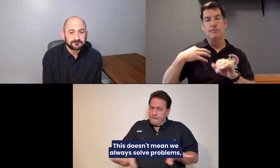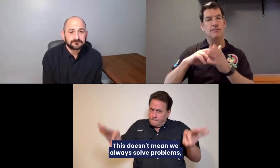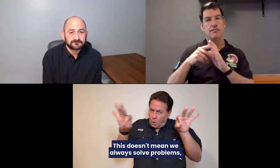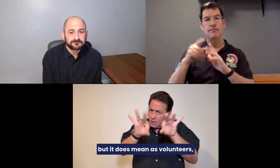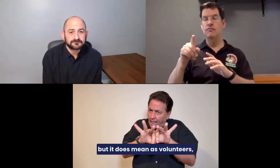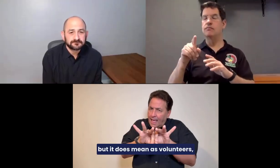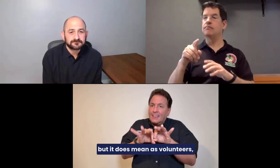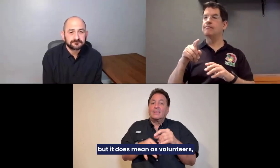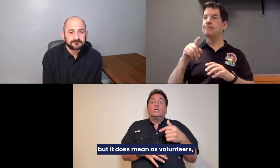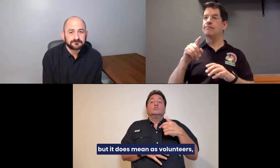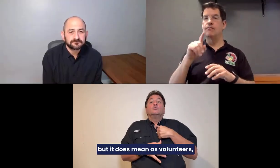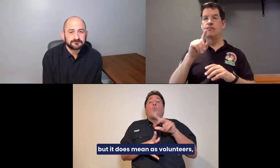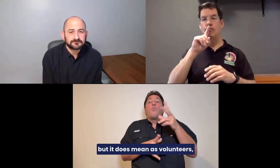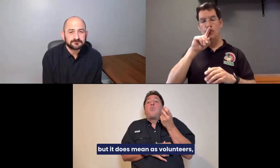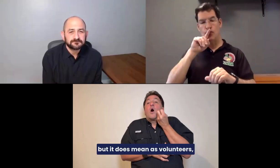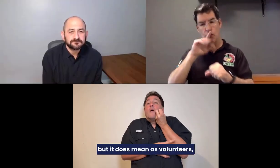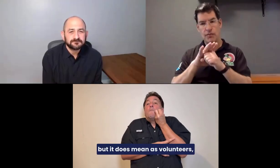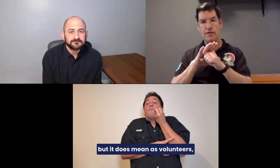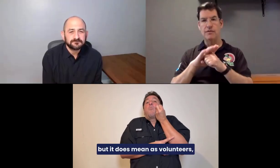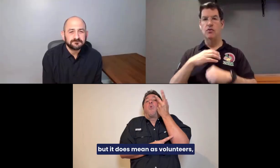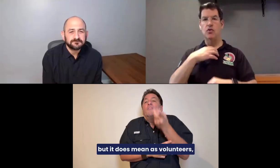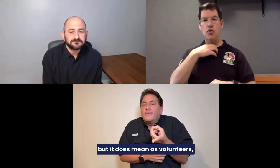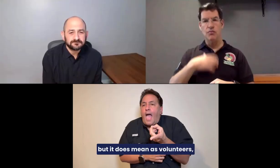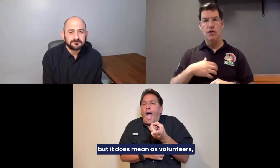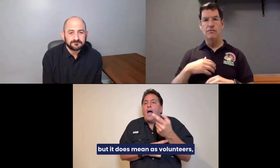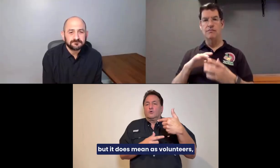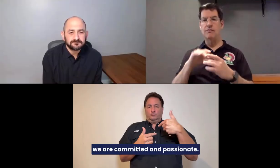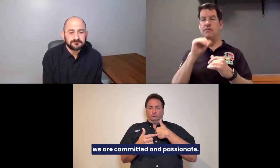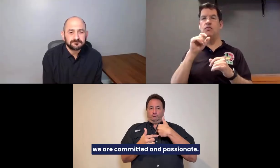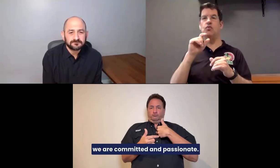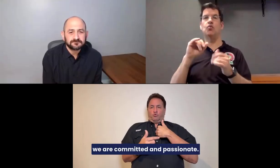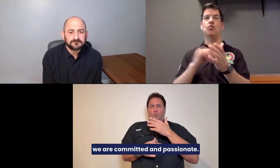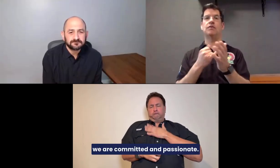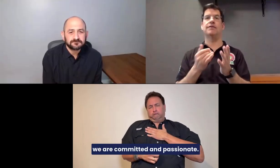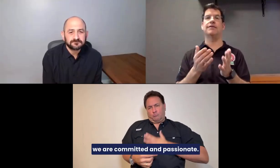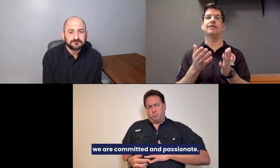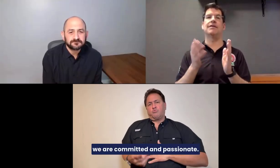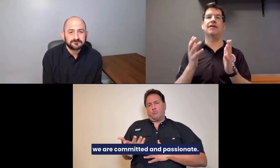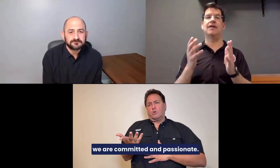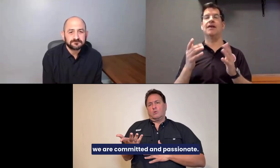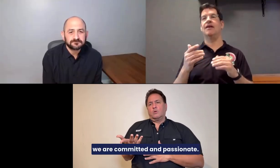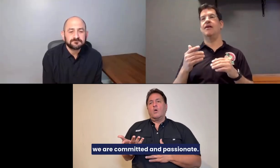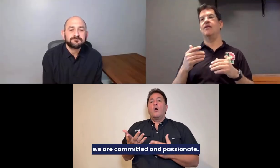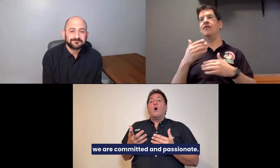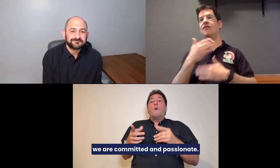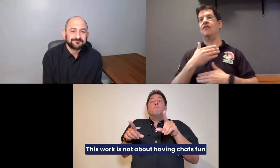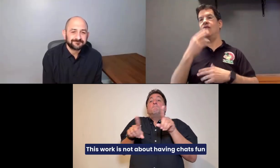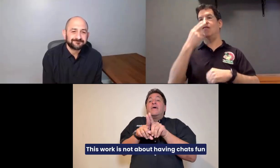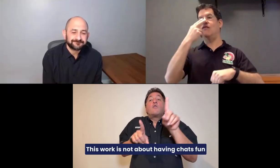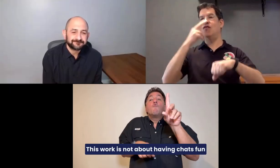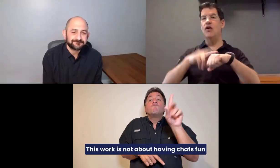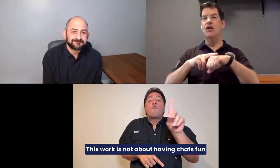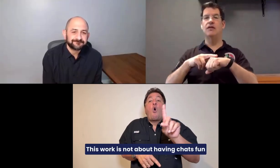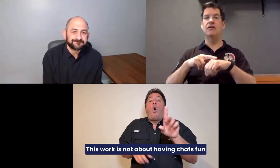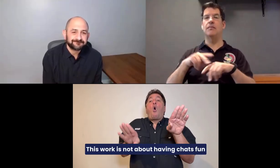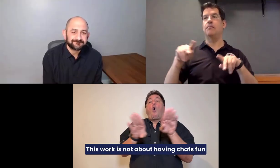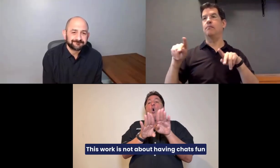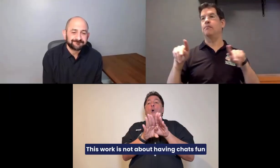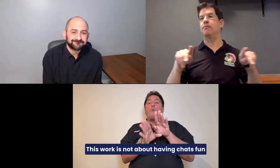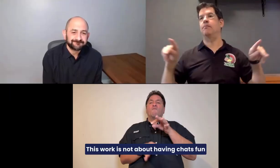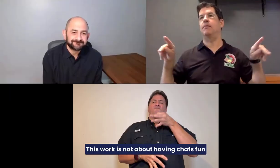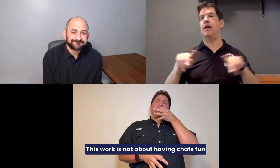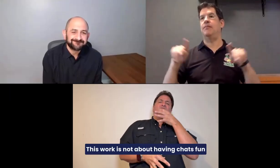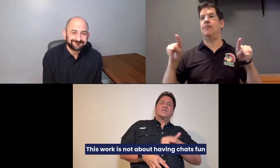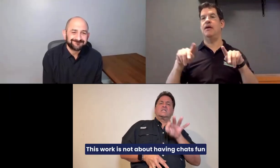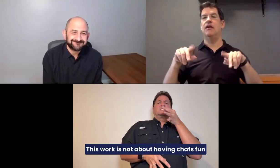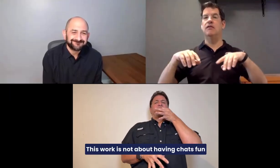problems, but it does mean, as volunteers, we are committed and passionate. This work is not about